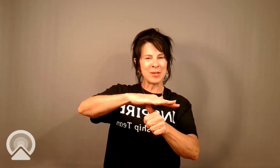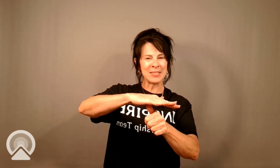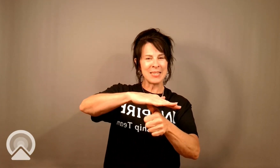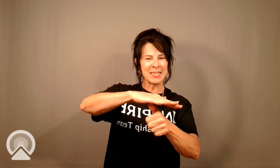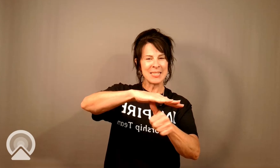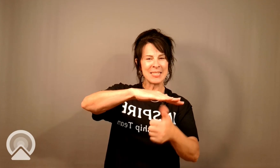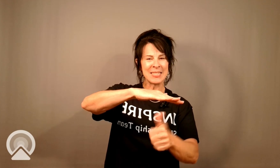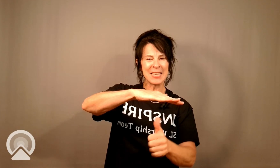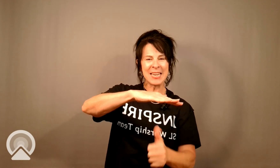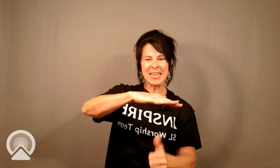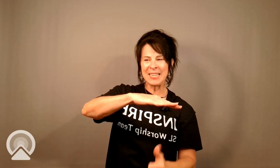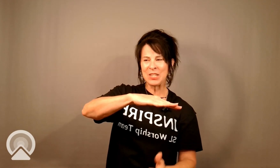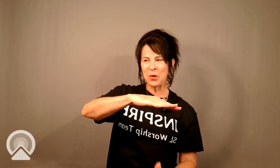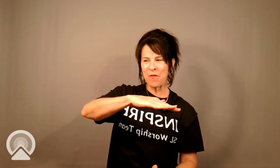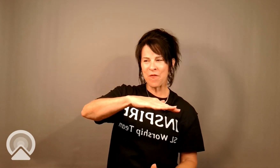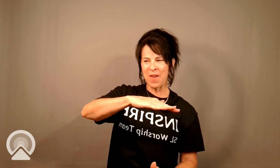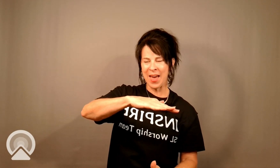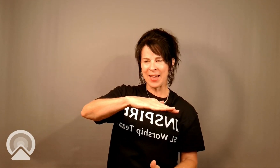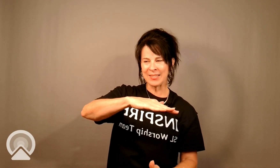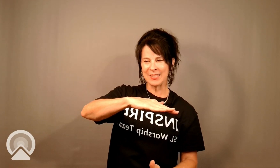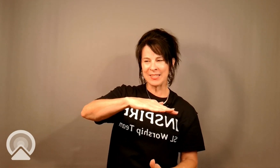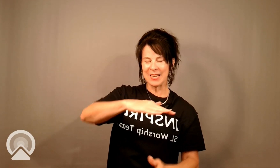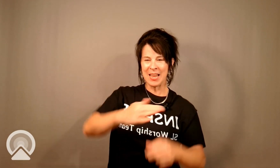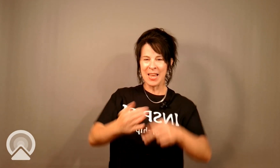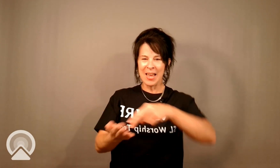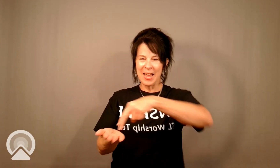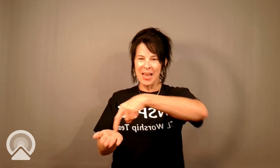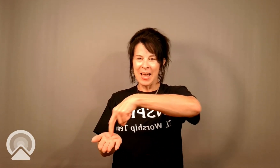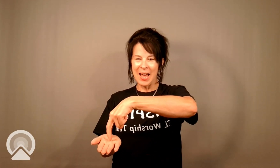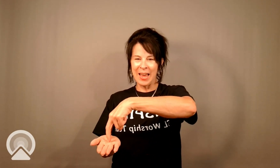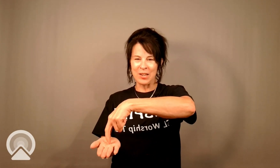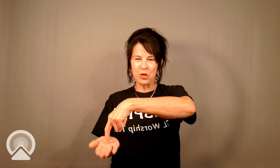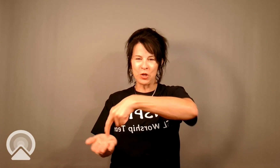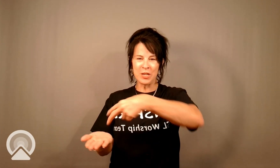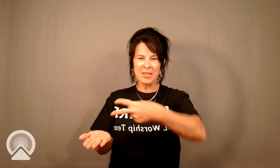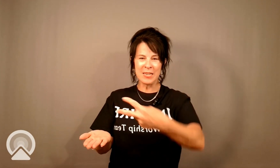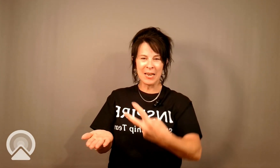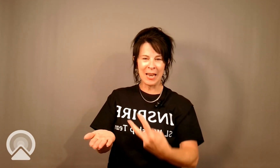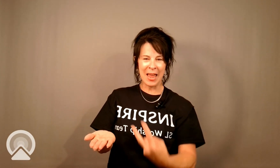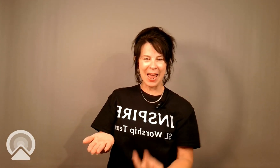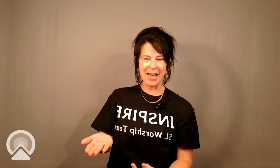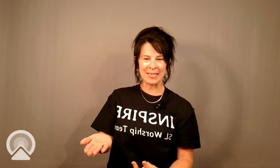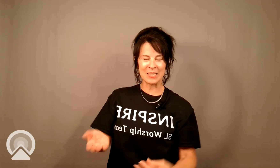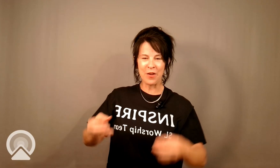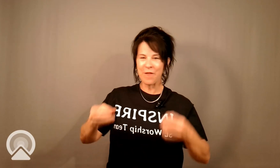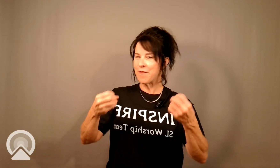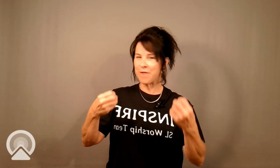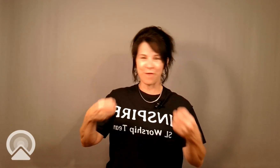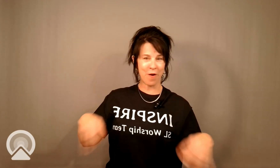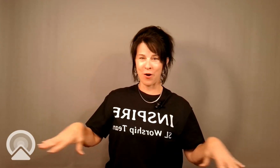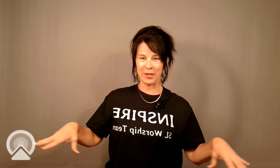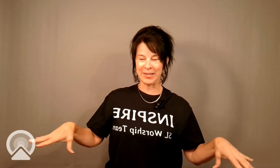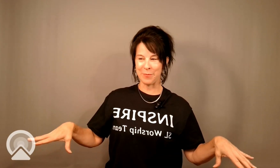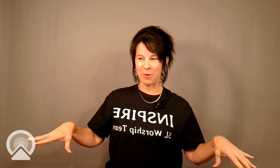was sinking so fast I couldn't last falling